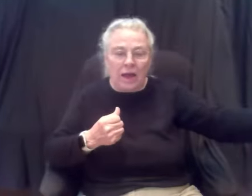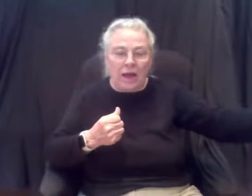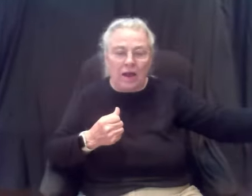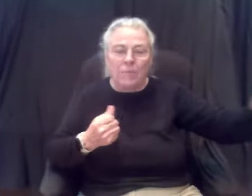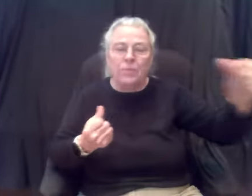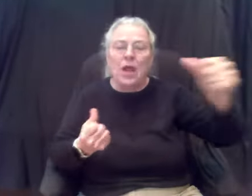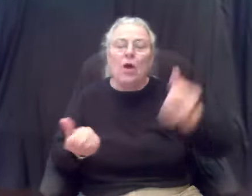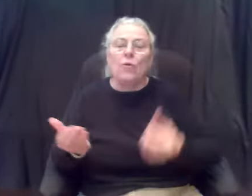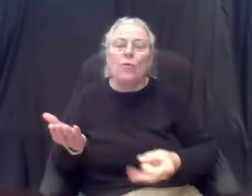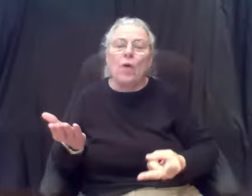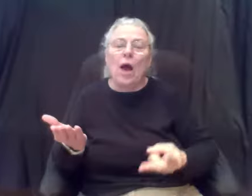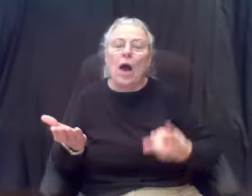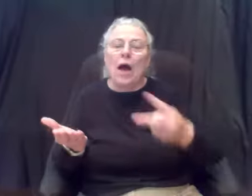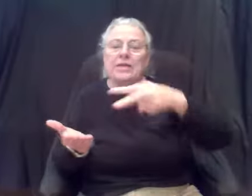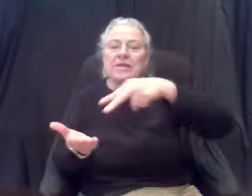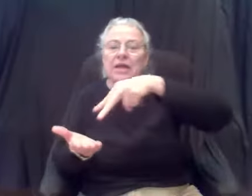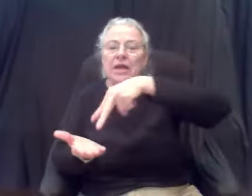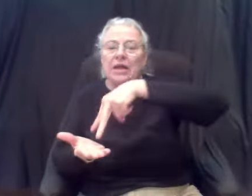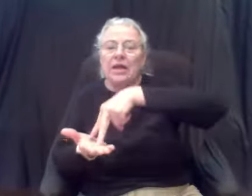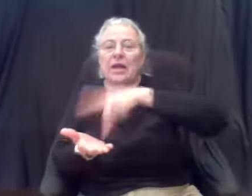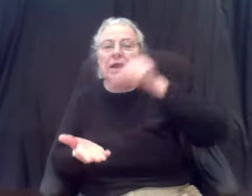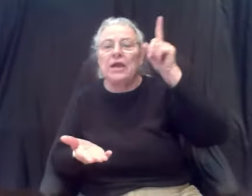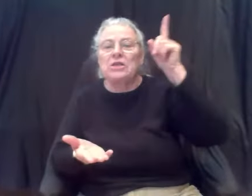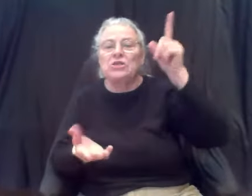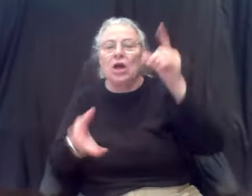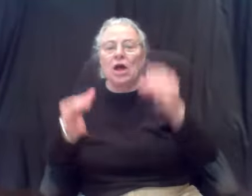away. Rising, he